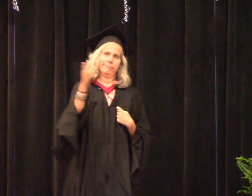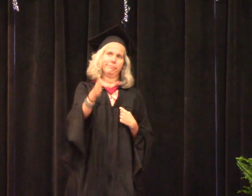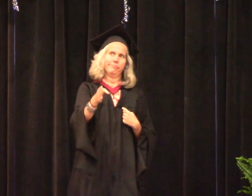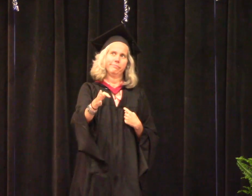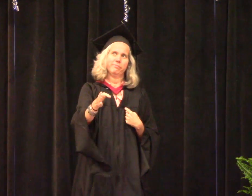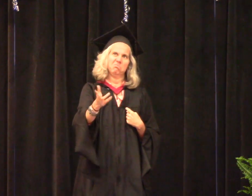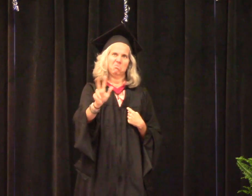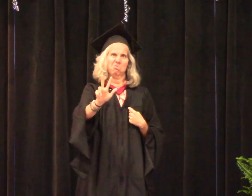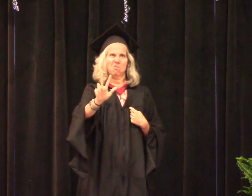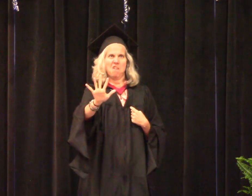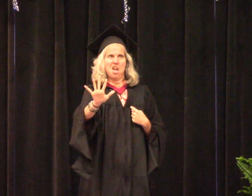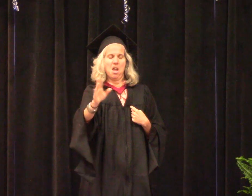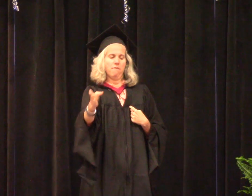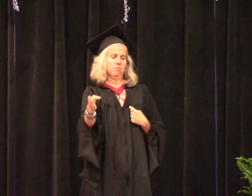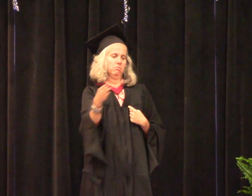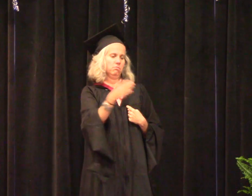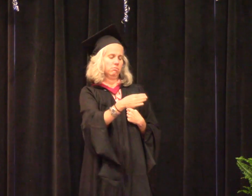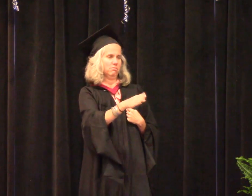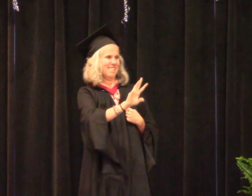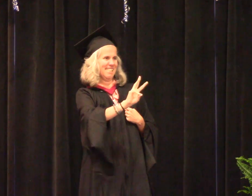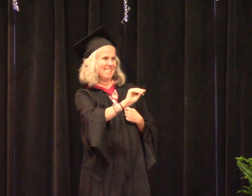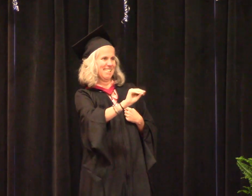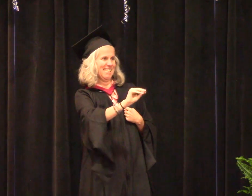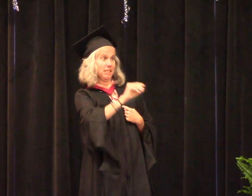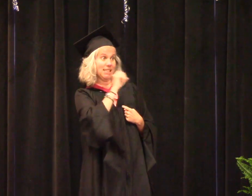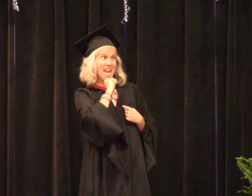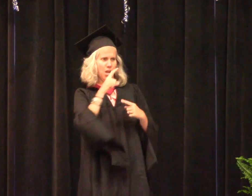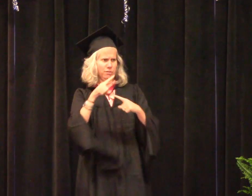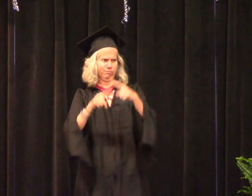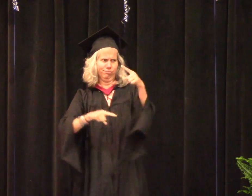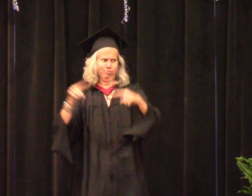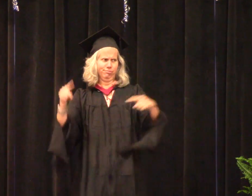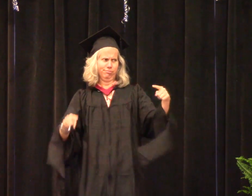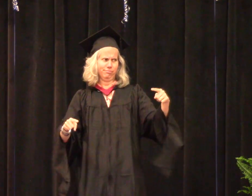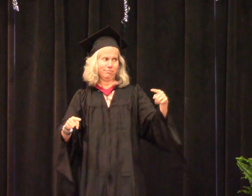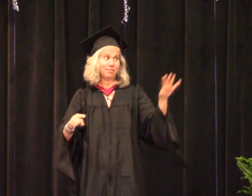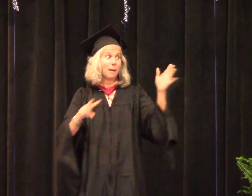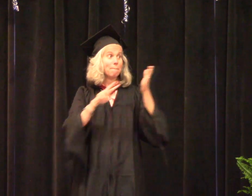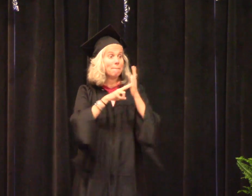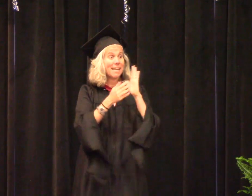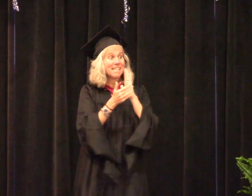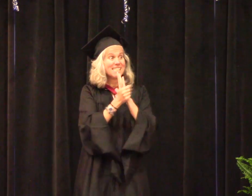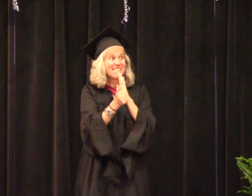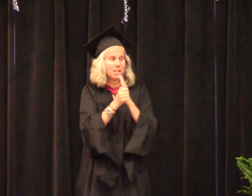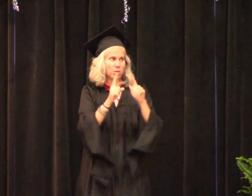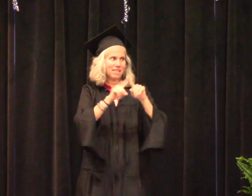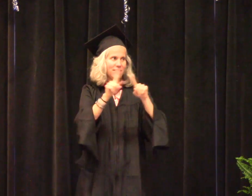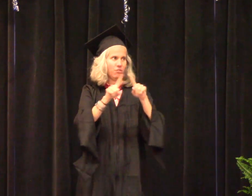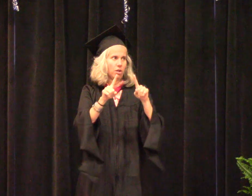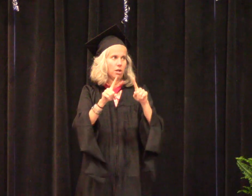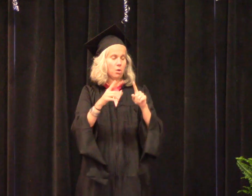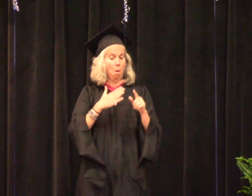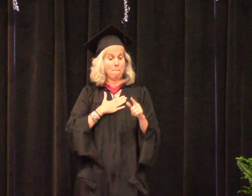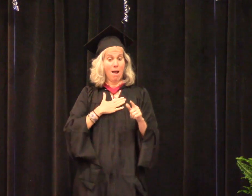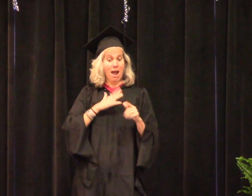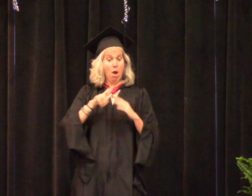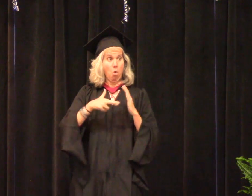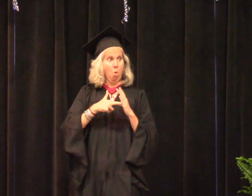You know, I think about the various ages that you'll go through, you